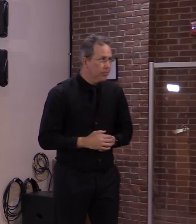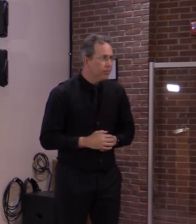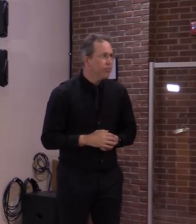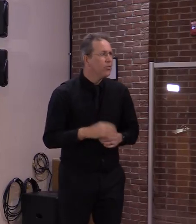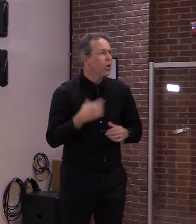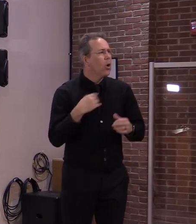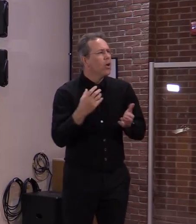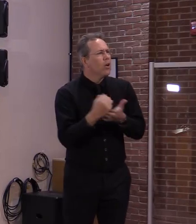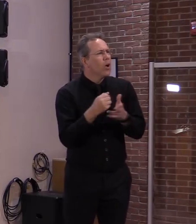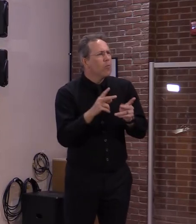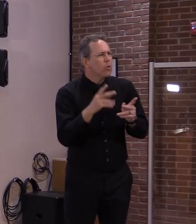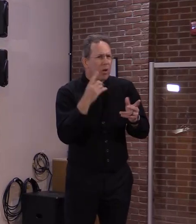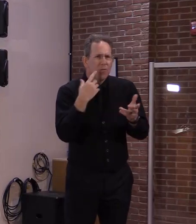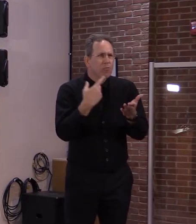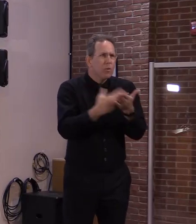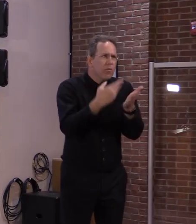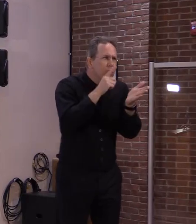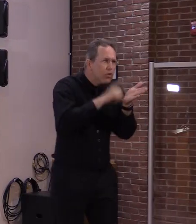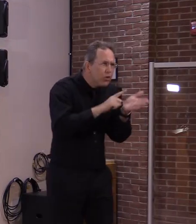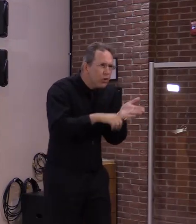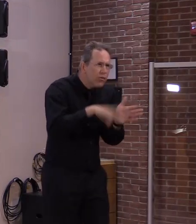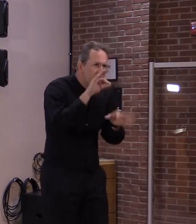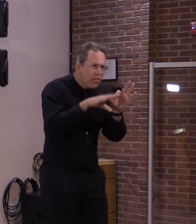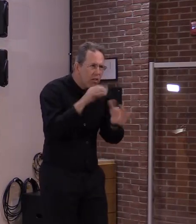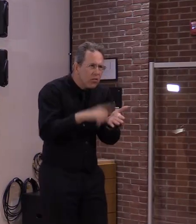Dr. Levine, anything you want to add to that?